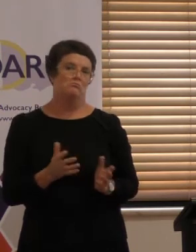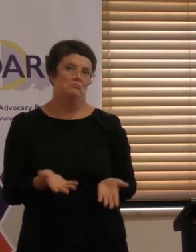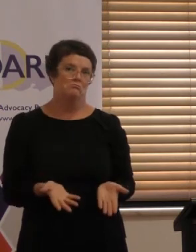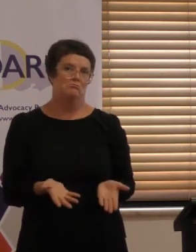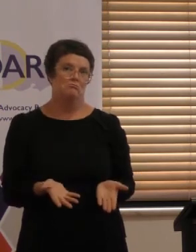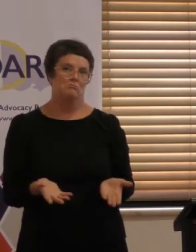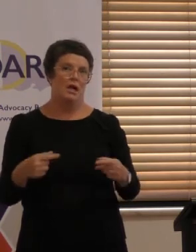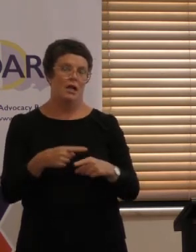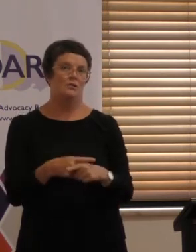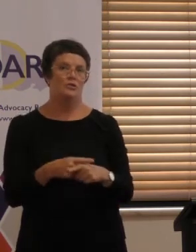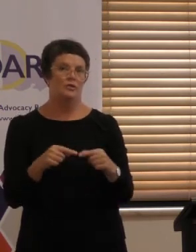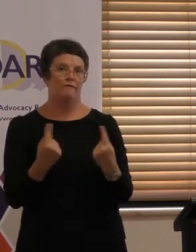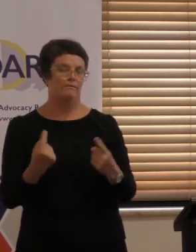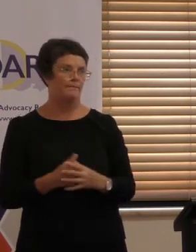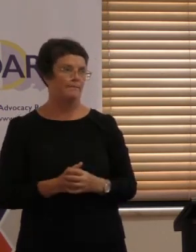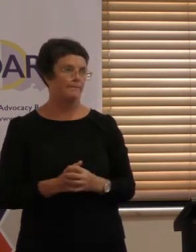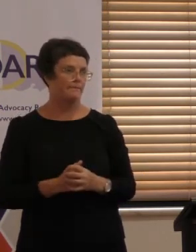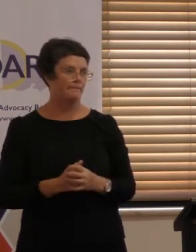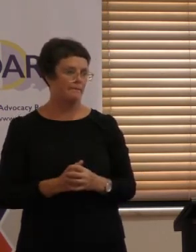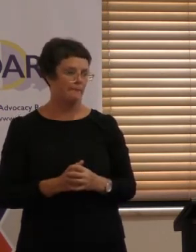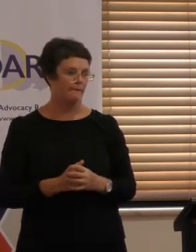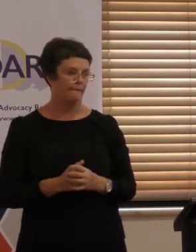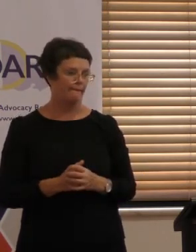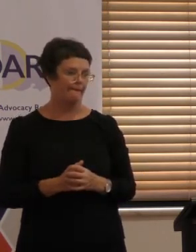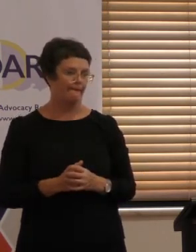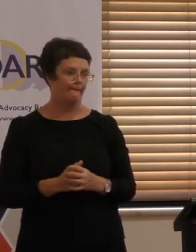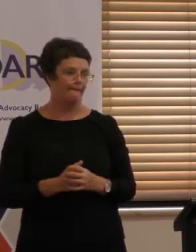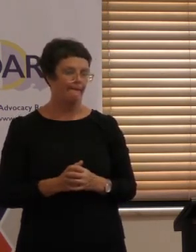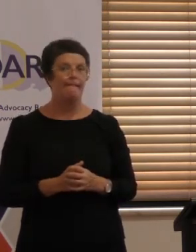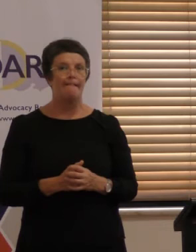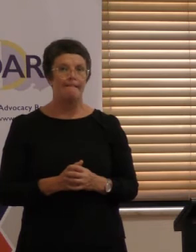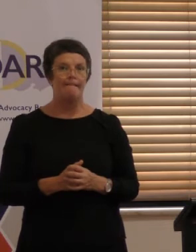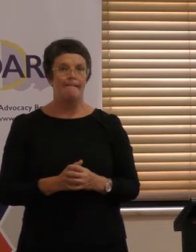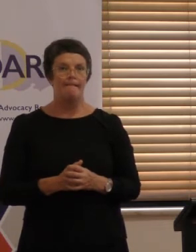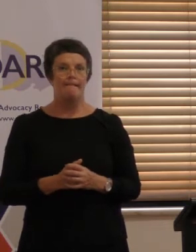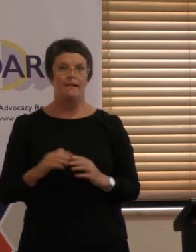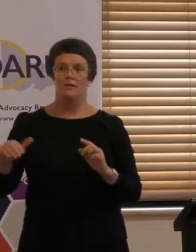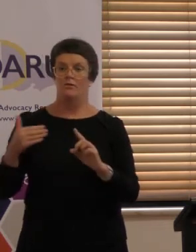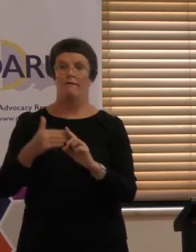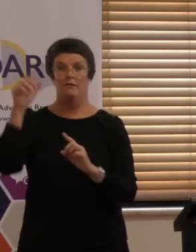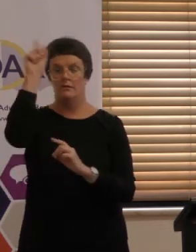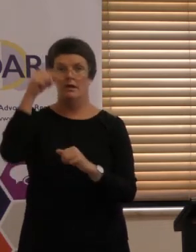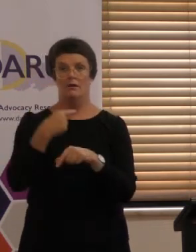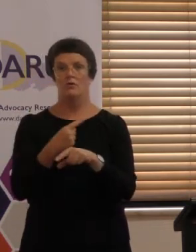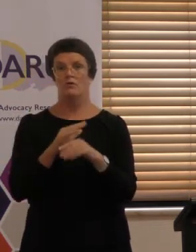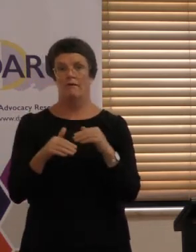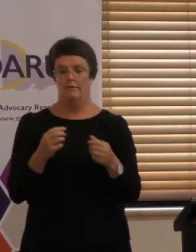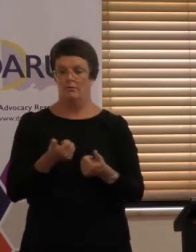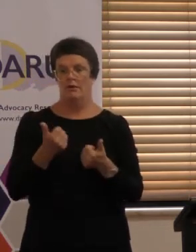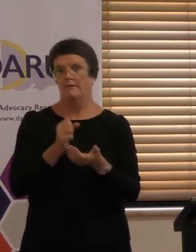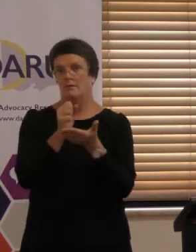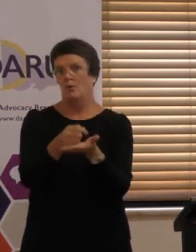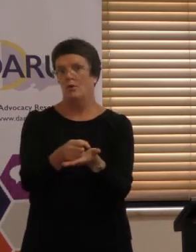So there's already been a fair bit of talk today about the lack of access to supports for young people with disabilities in